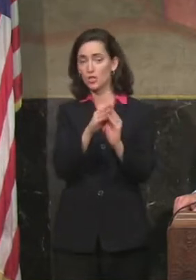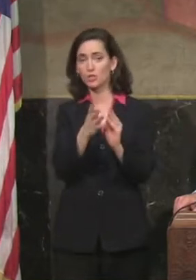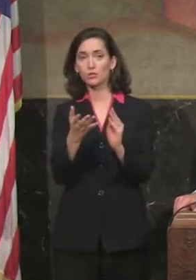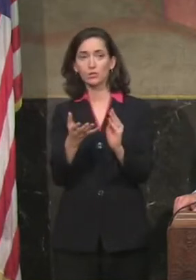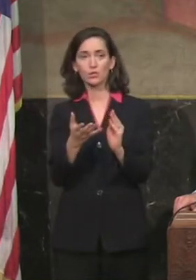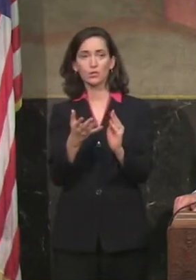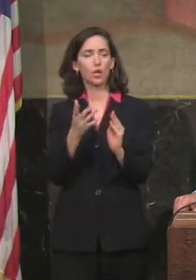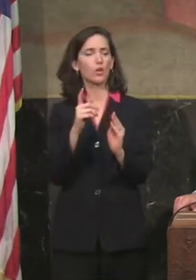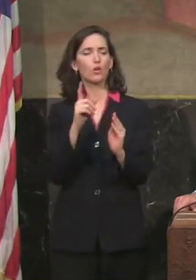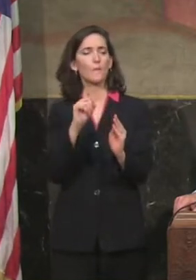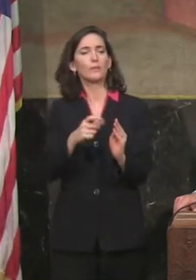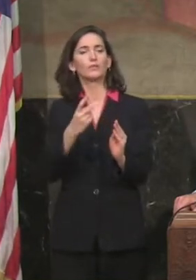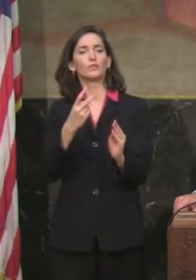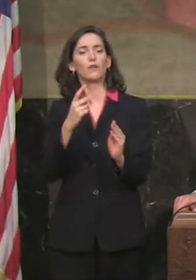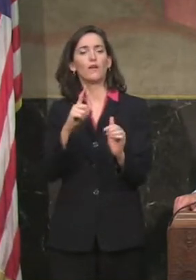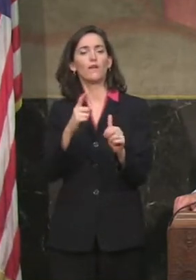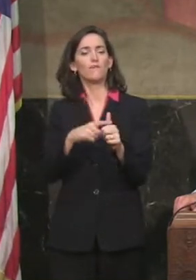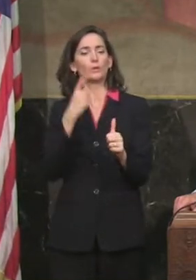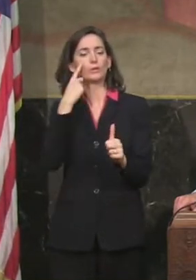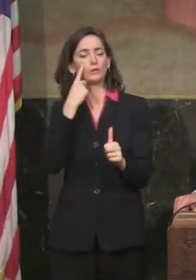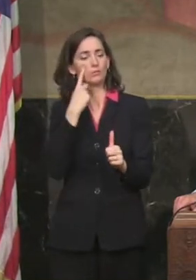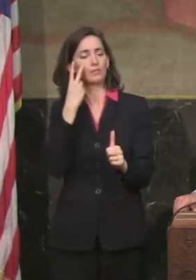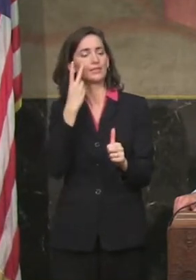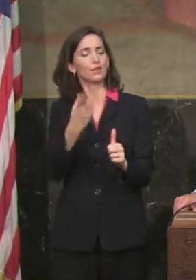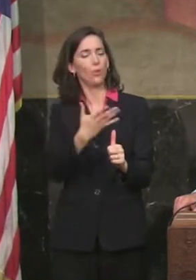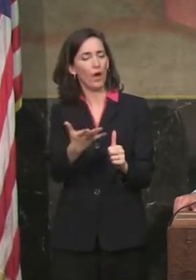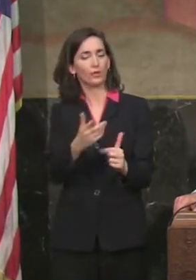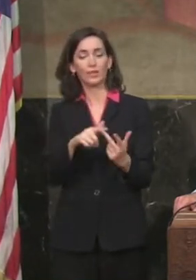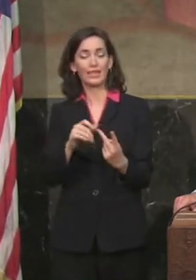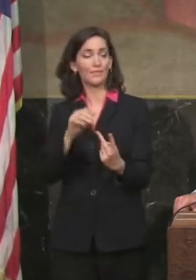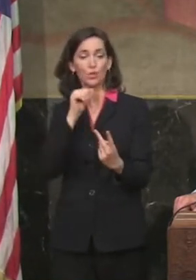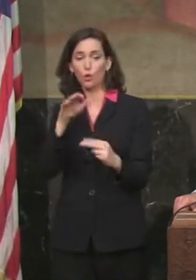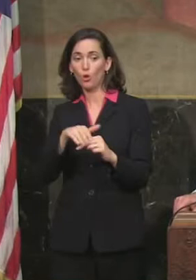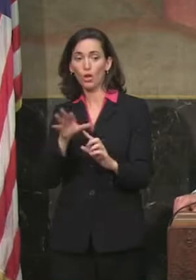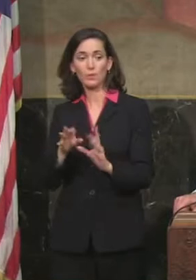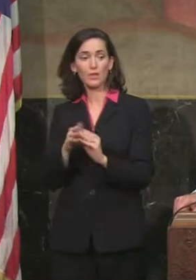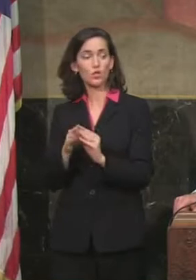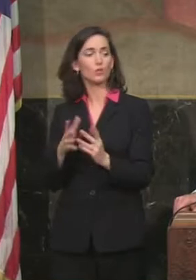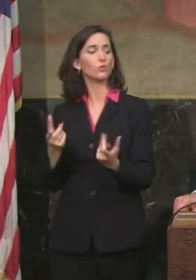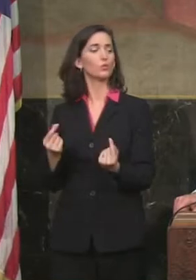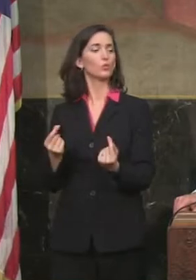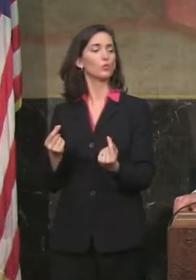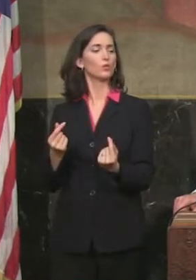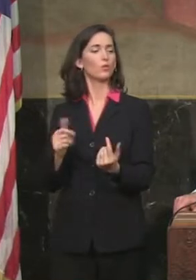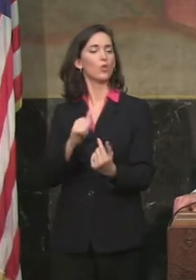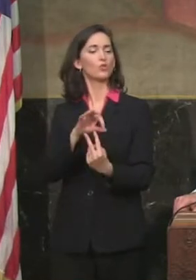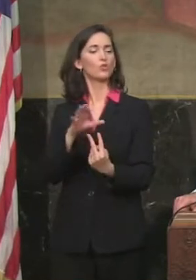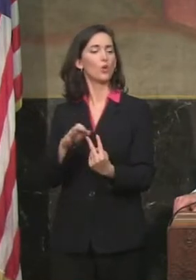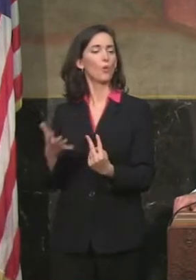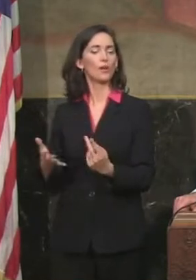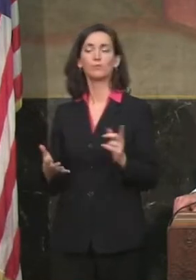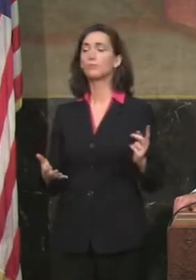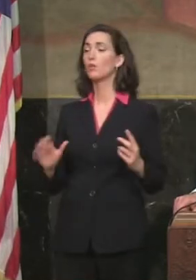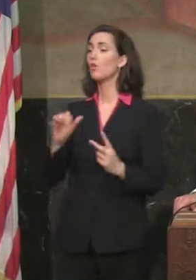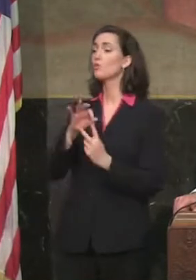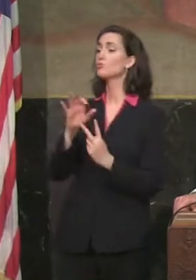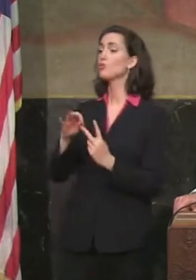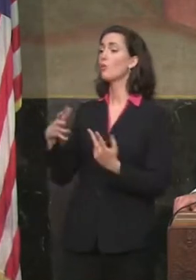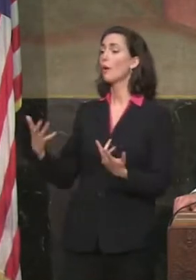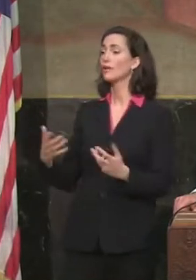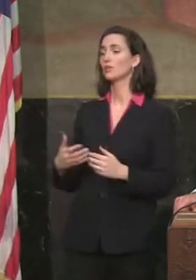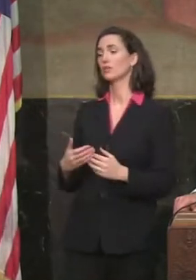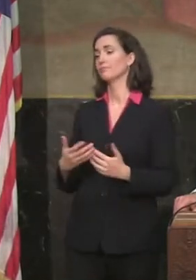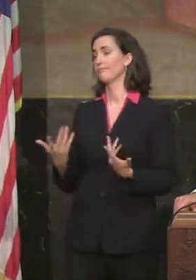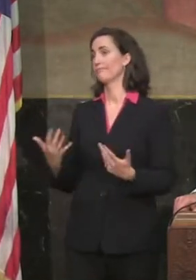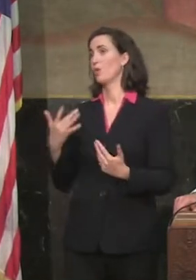don't? Well, the alternative is that we come back in here in March of next year in a